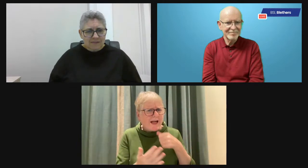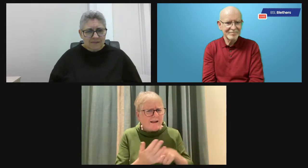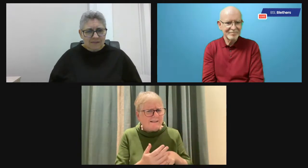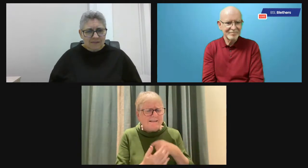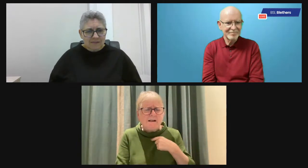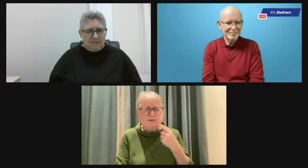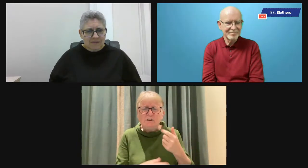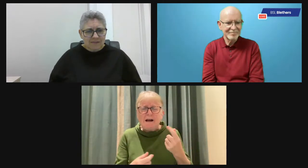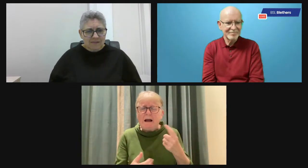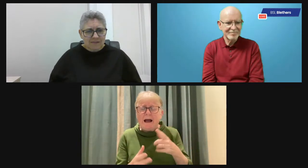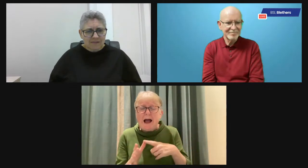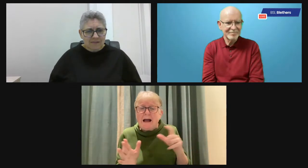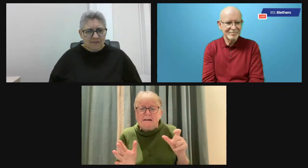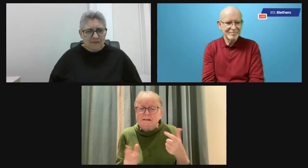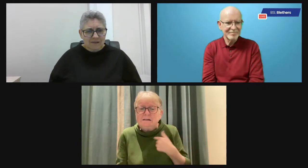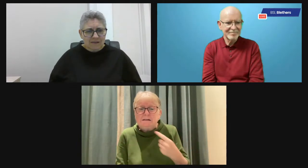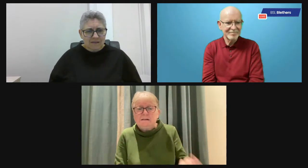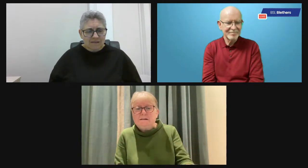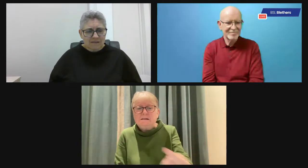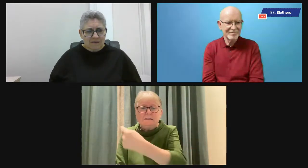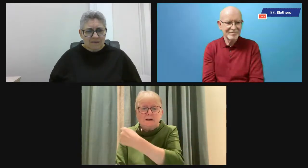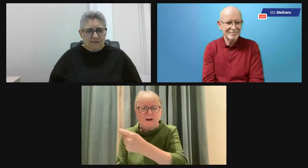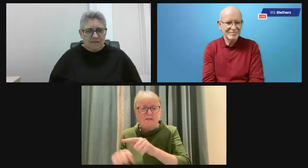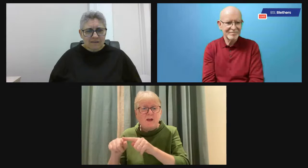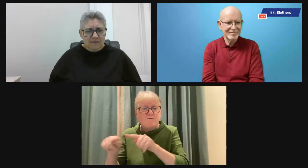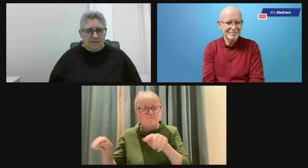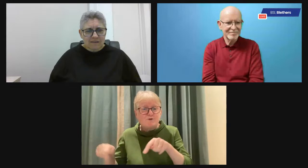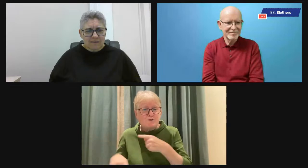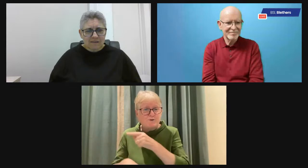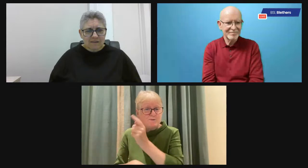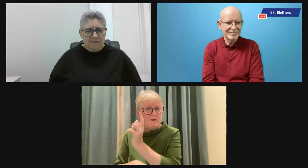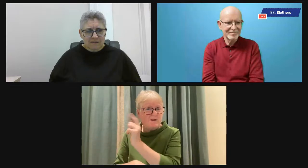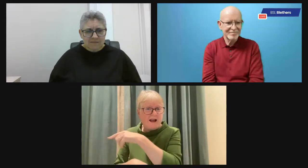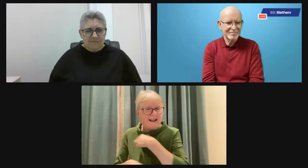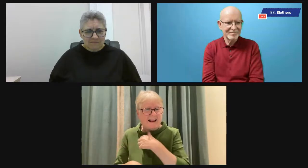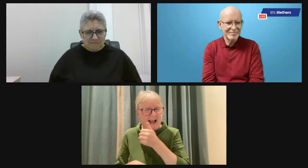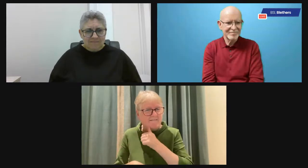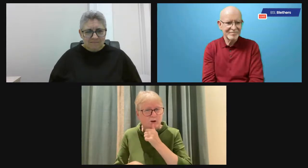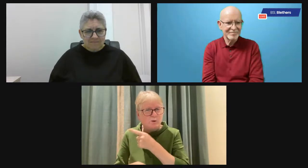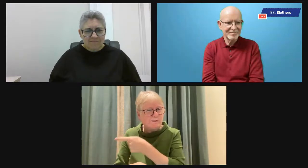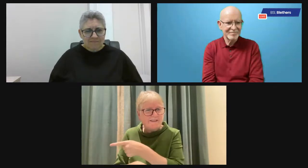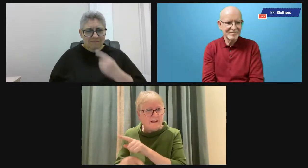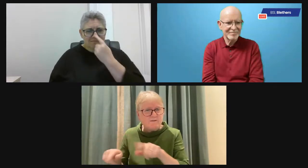talk. They wanted some evidence. So found this newsletter, and just by accident,